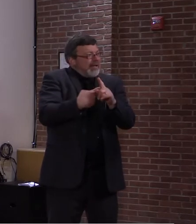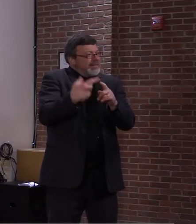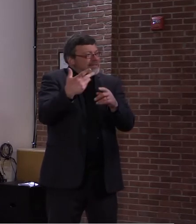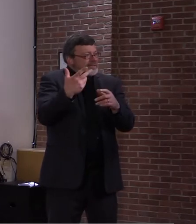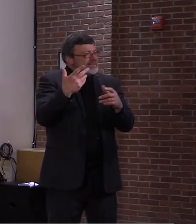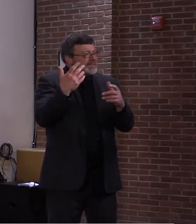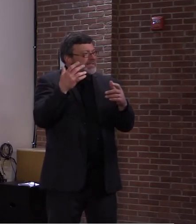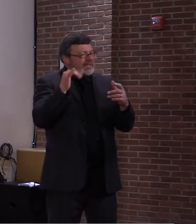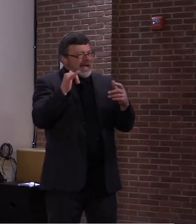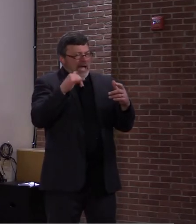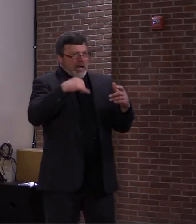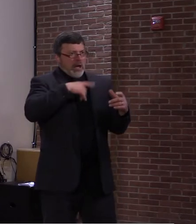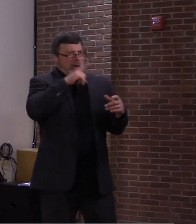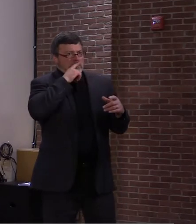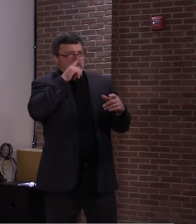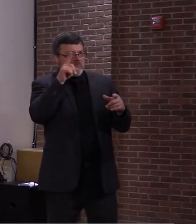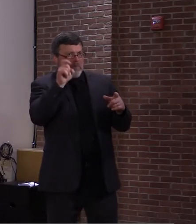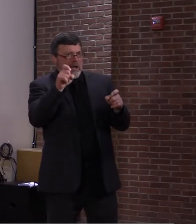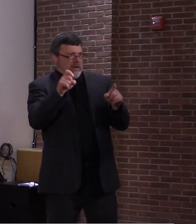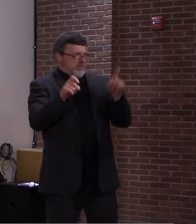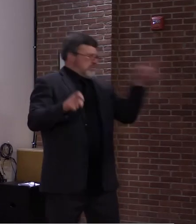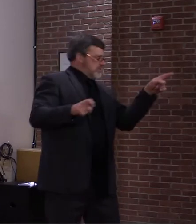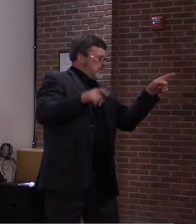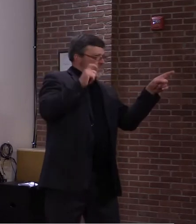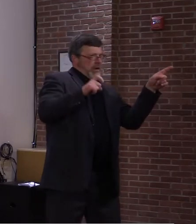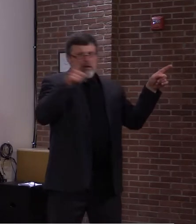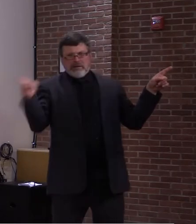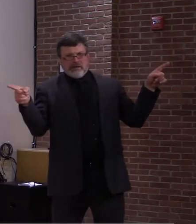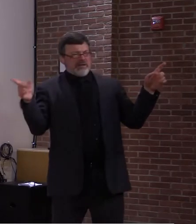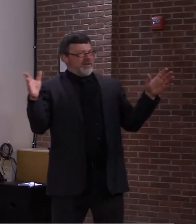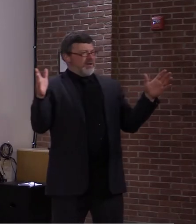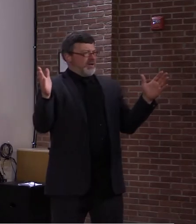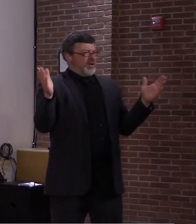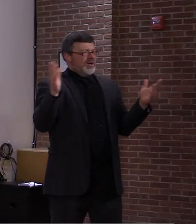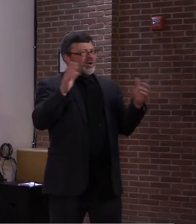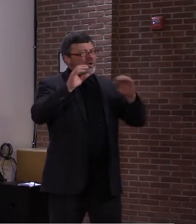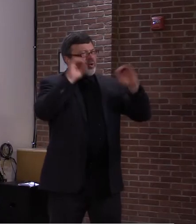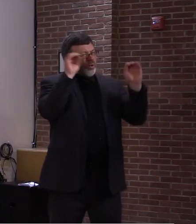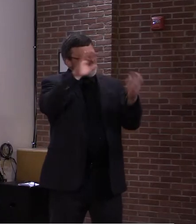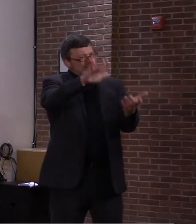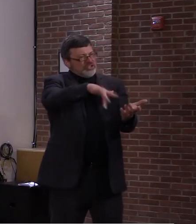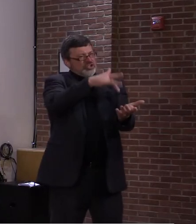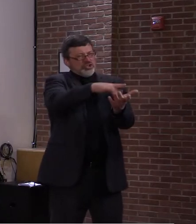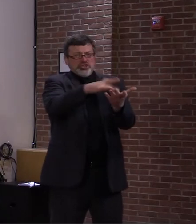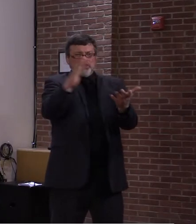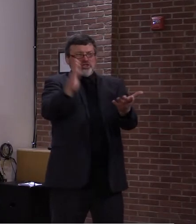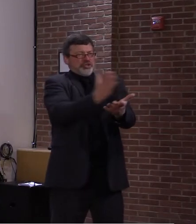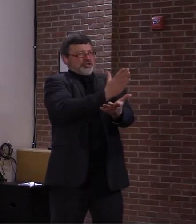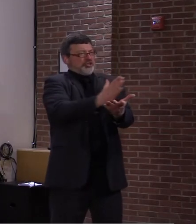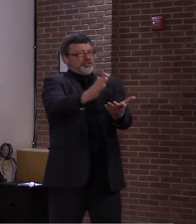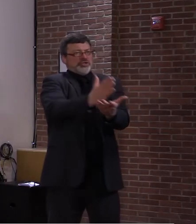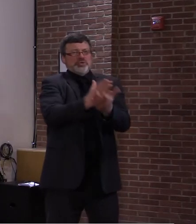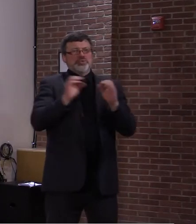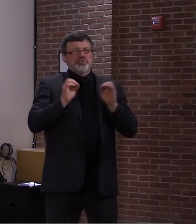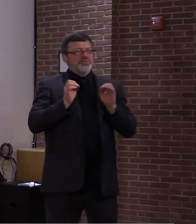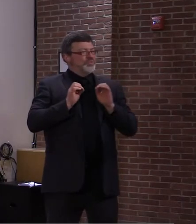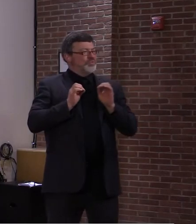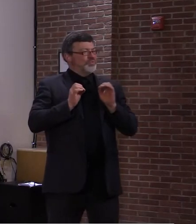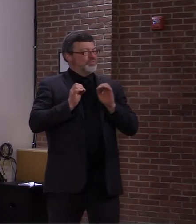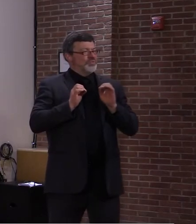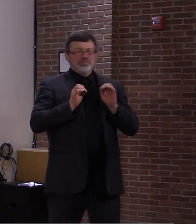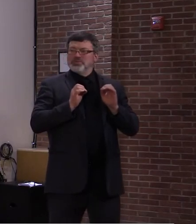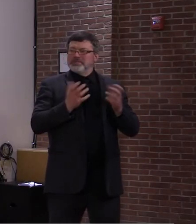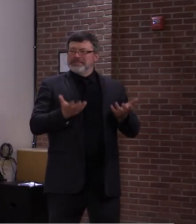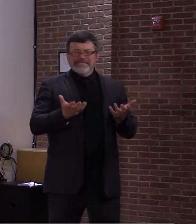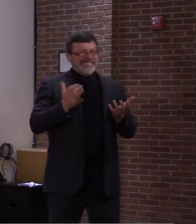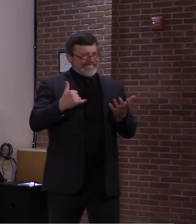the center for moderate centrist candidates. So again, I think it's imperative that we continue to find that